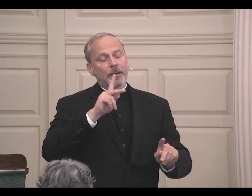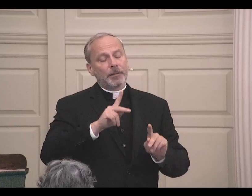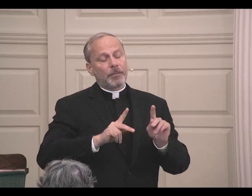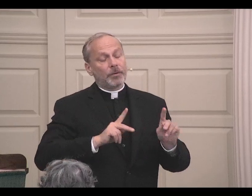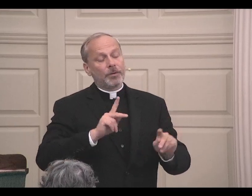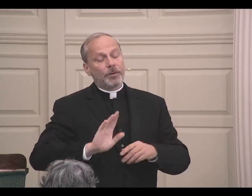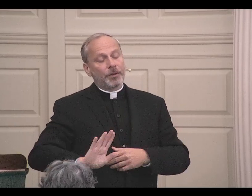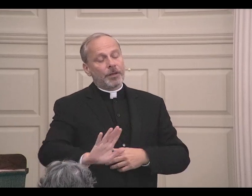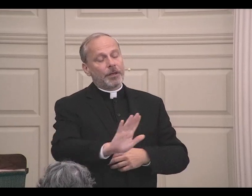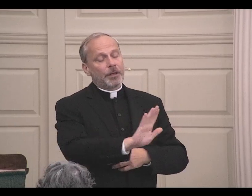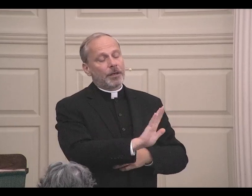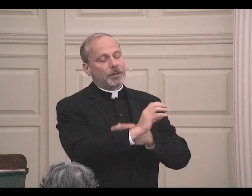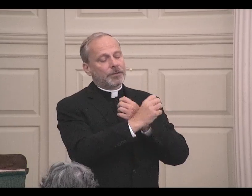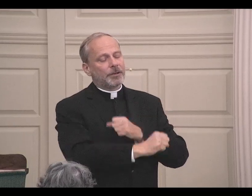people, says the